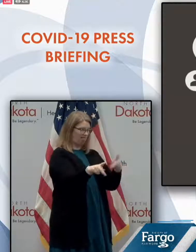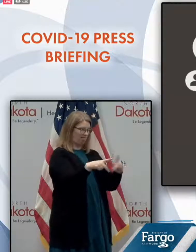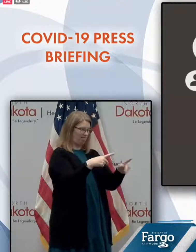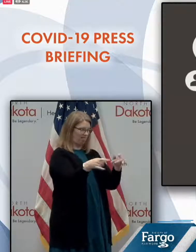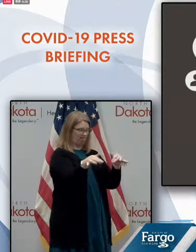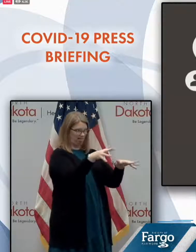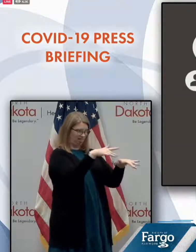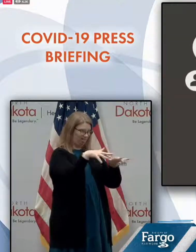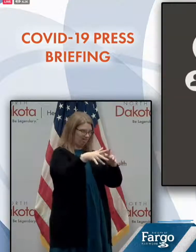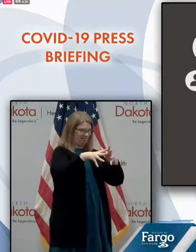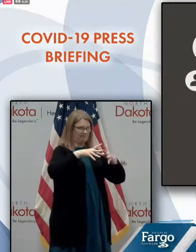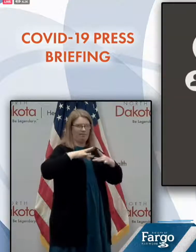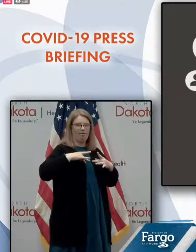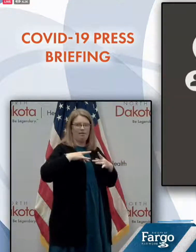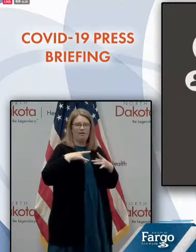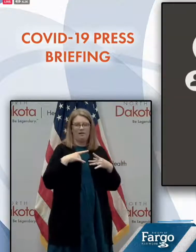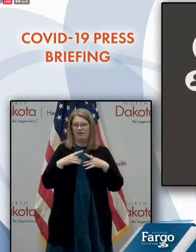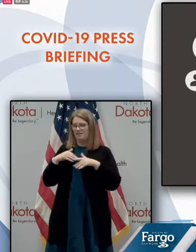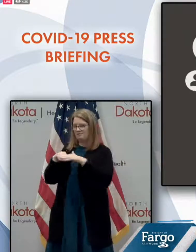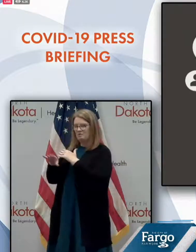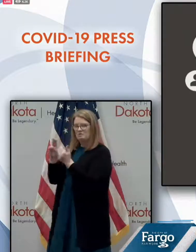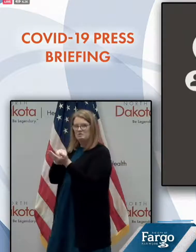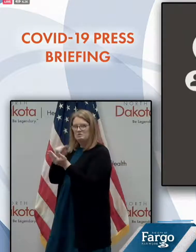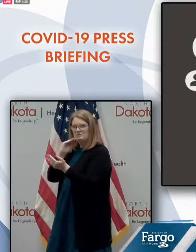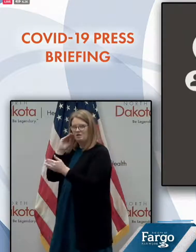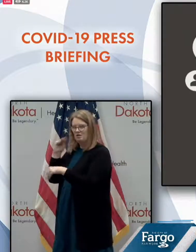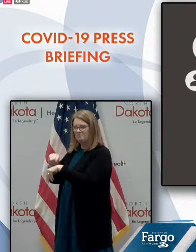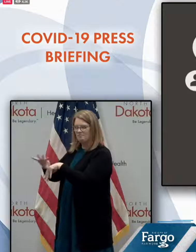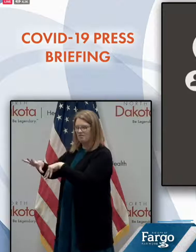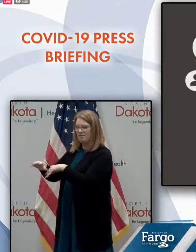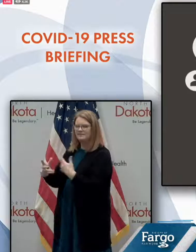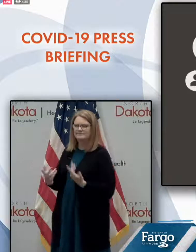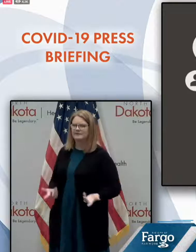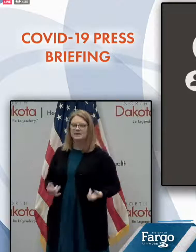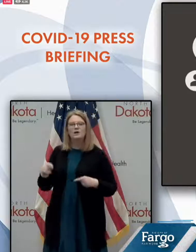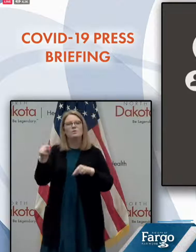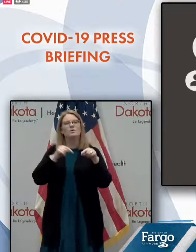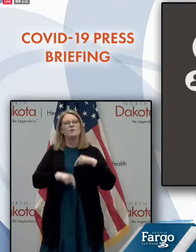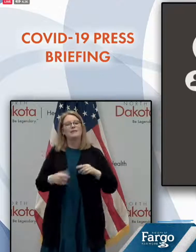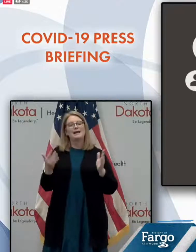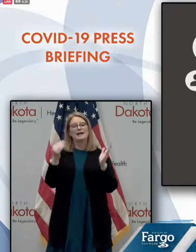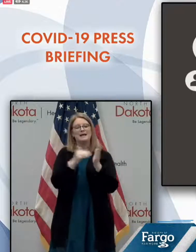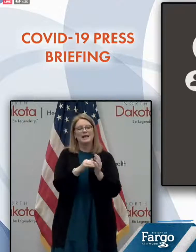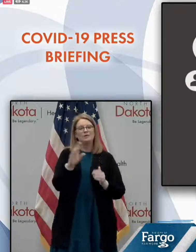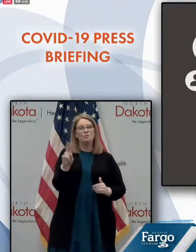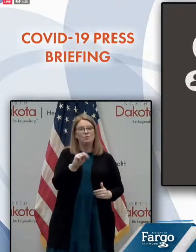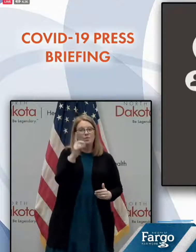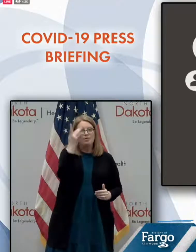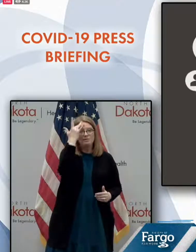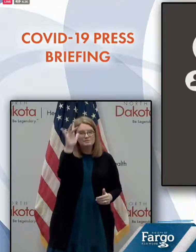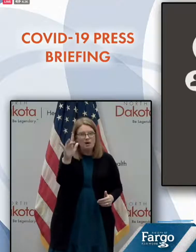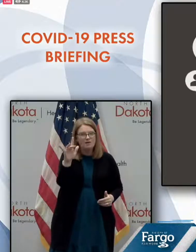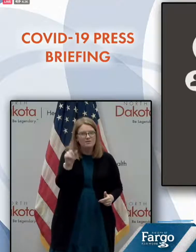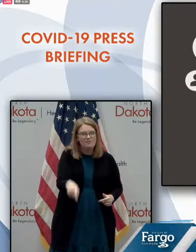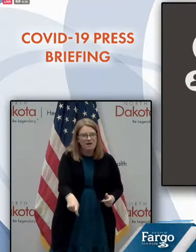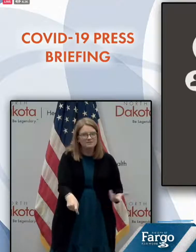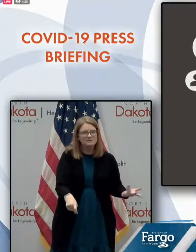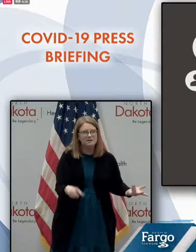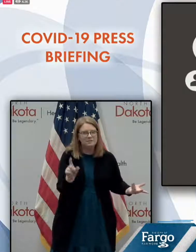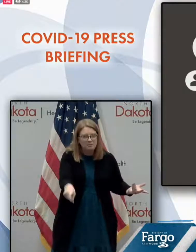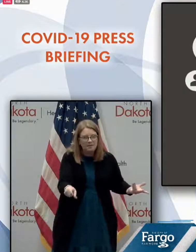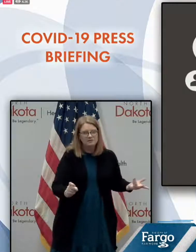populations. So we're back to the same things we've said about being North Dakota smart, which is, again, if